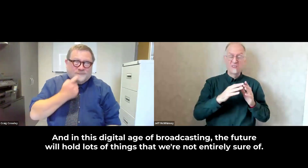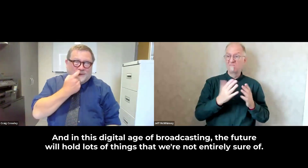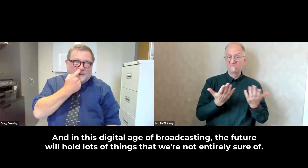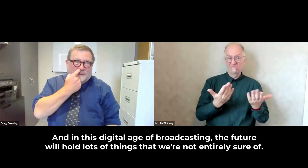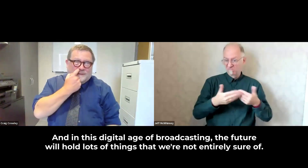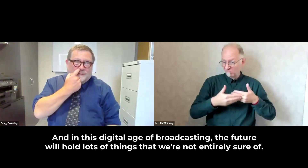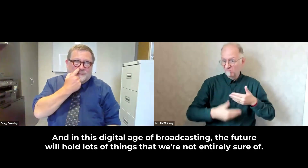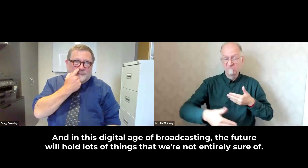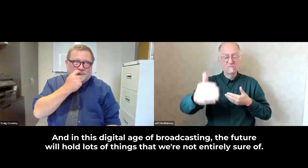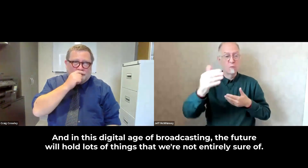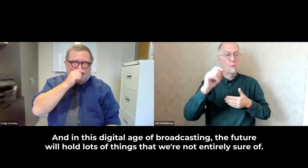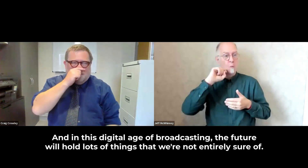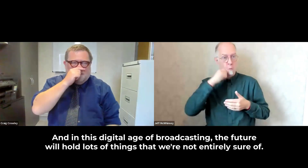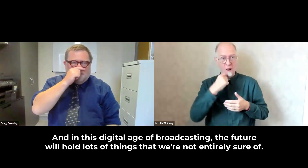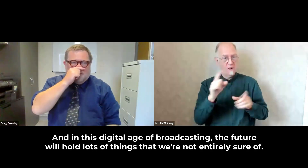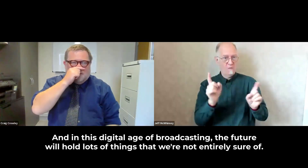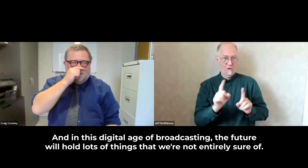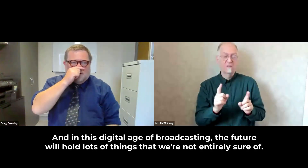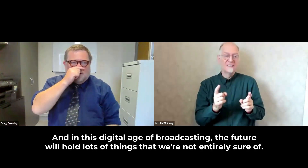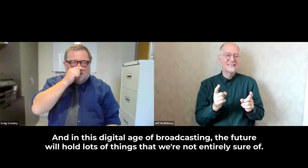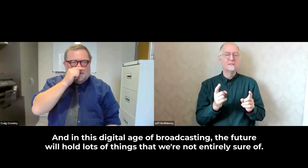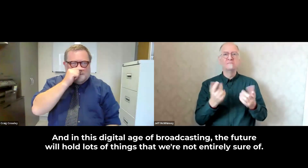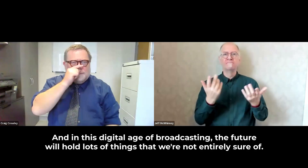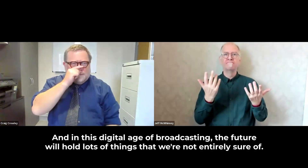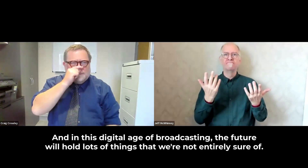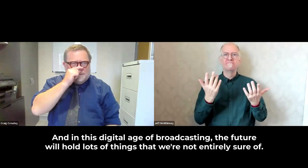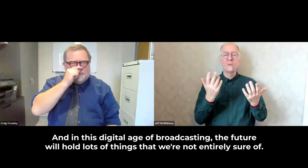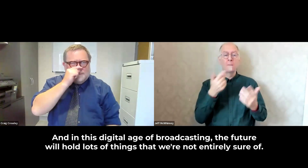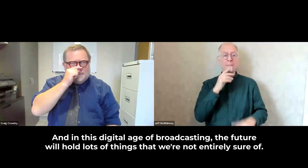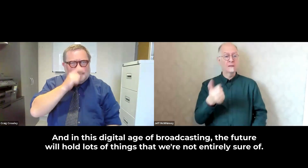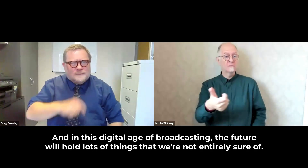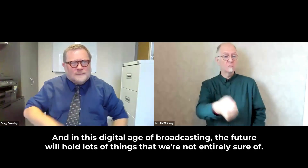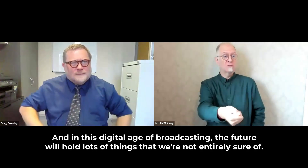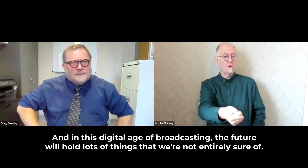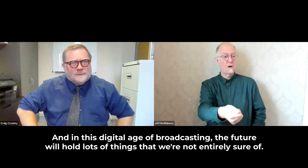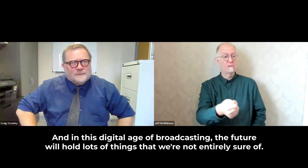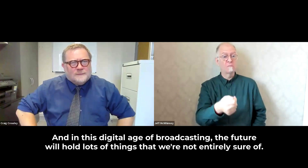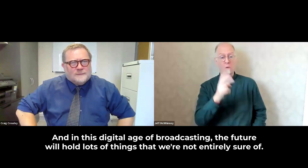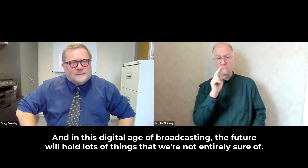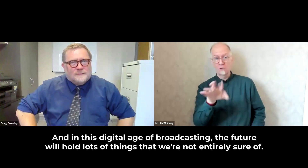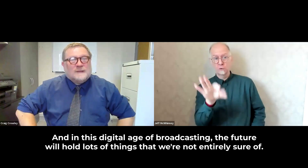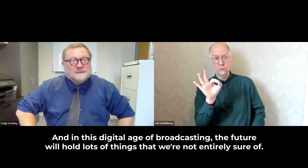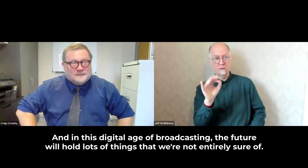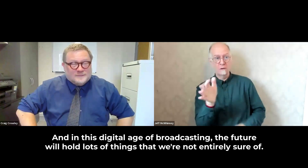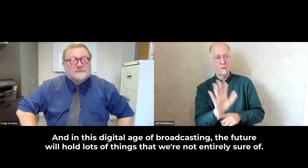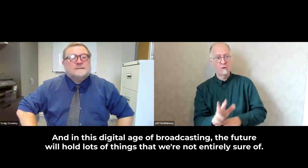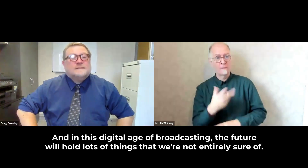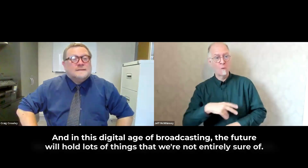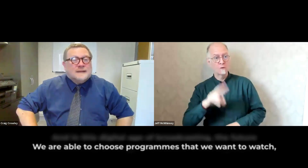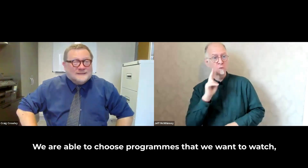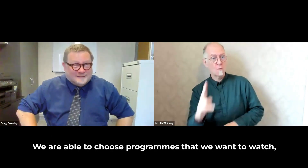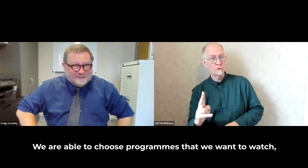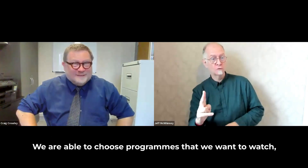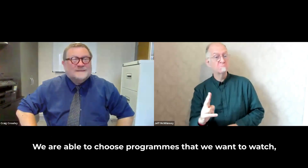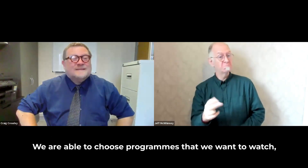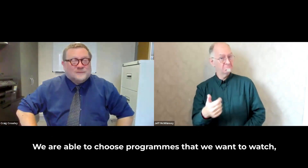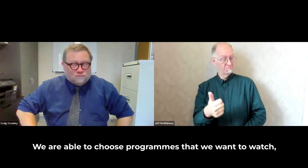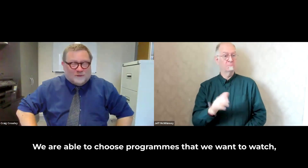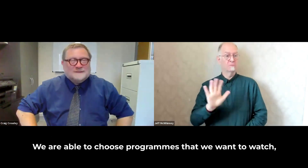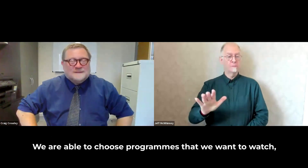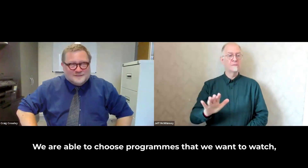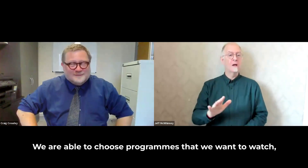age of broadcasting, the future will hold lots of things that we're not entirely sure of. We might be able